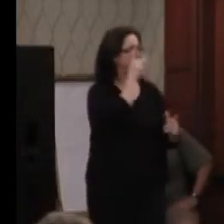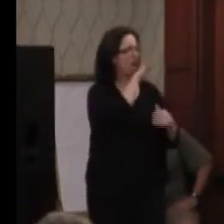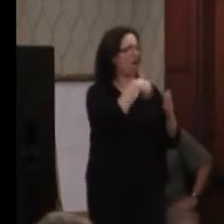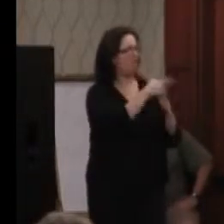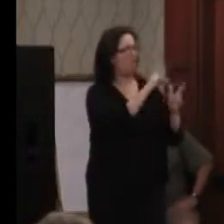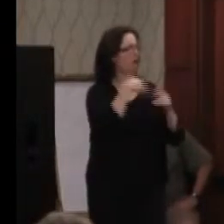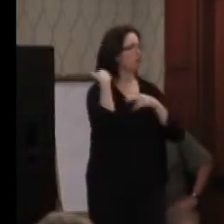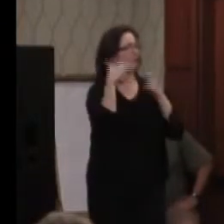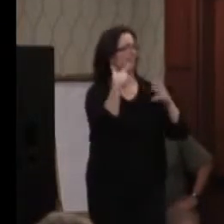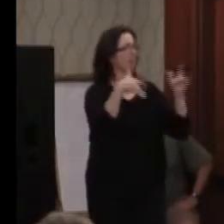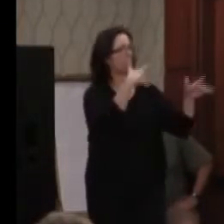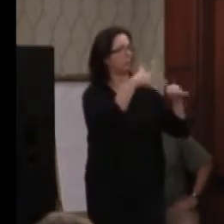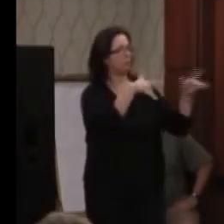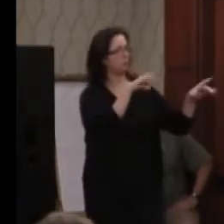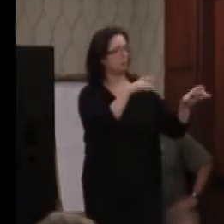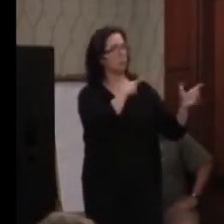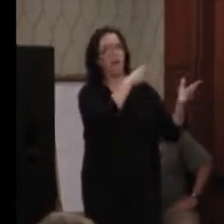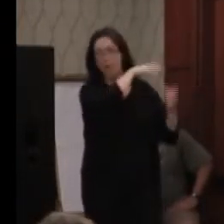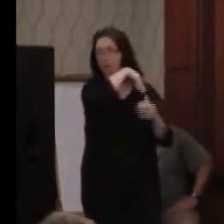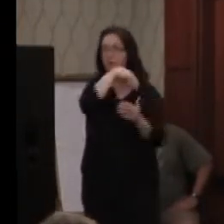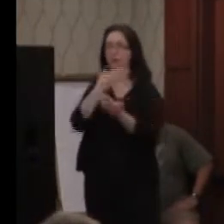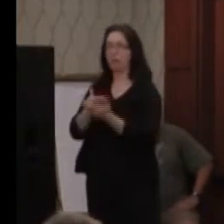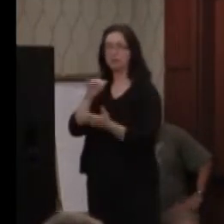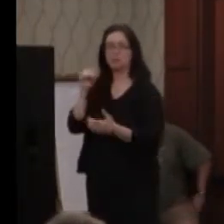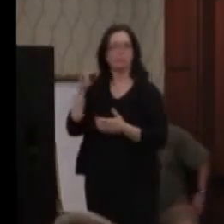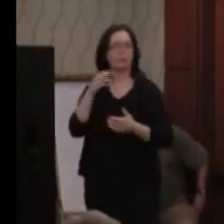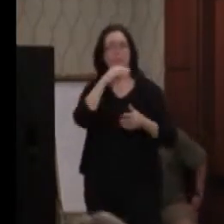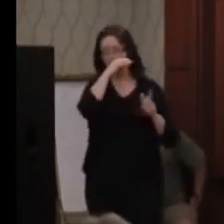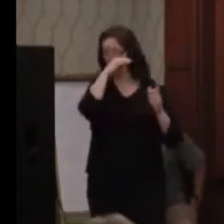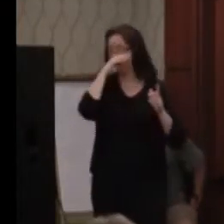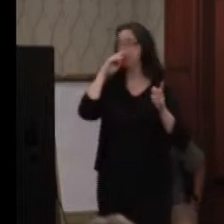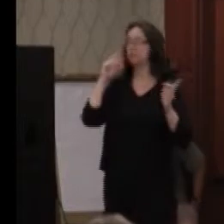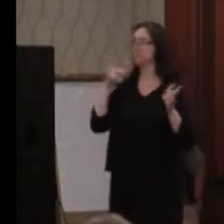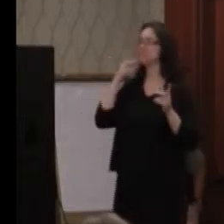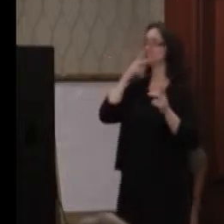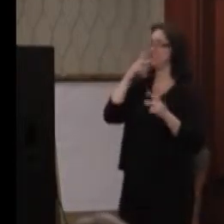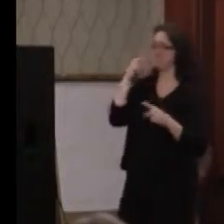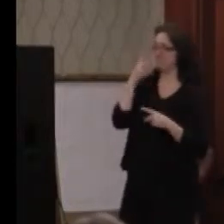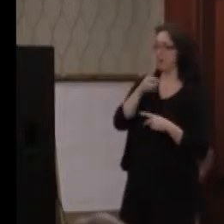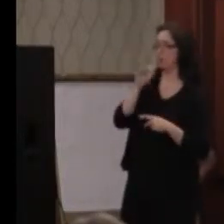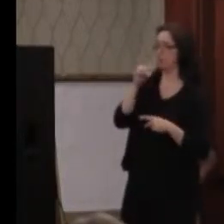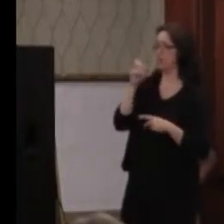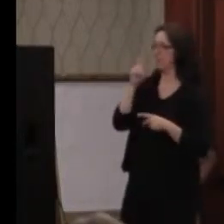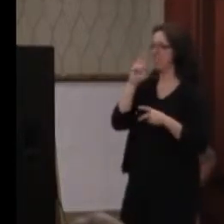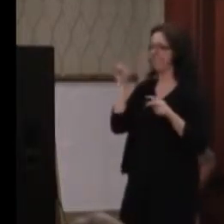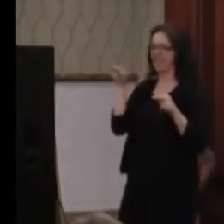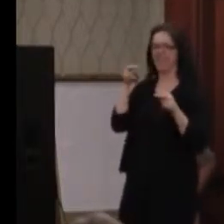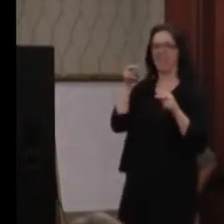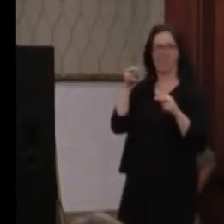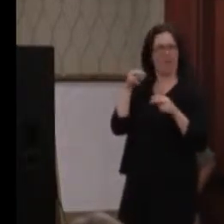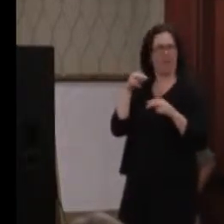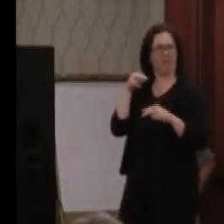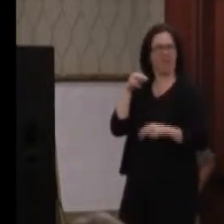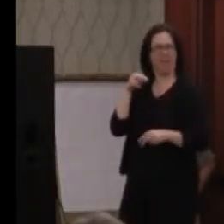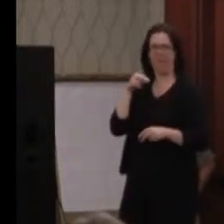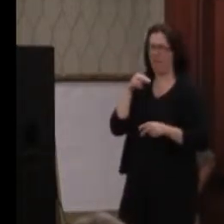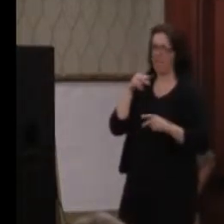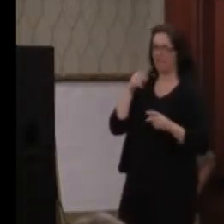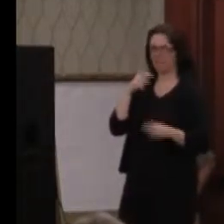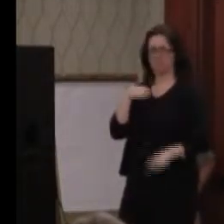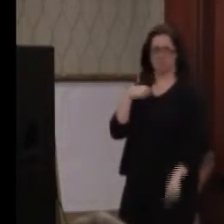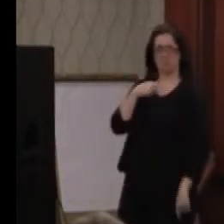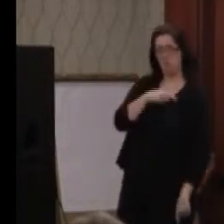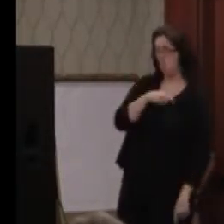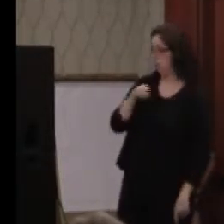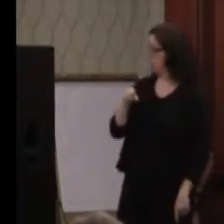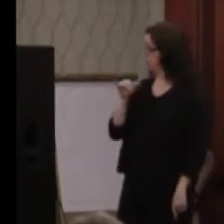that revolutionary stuff you did that got us there. And they saw Jackie, but then they looked at each other and said, there's more than just you, me, and